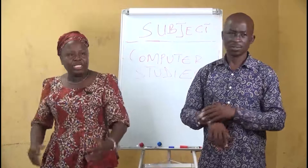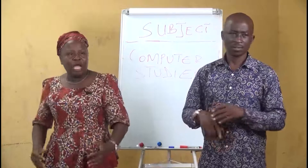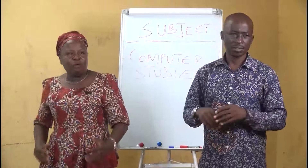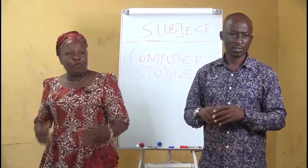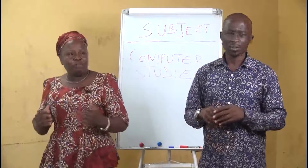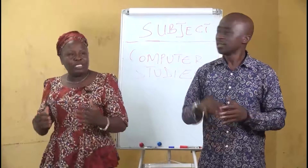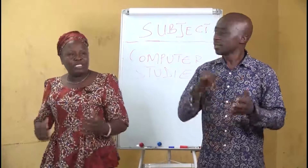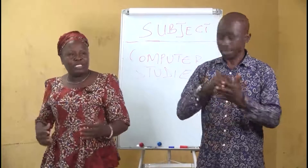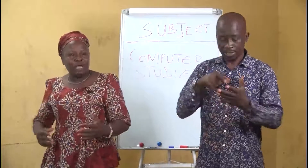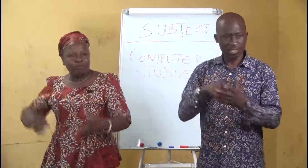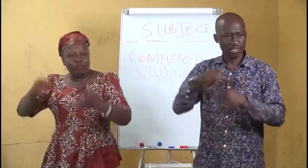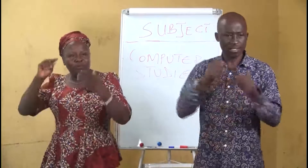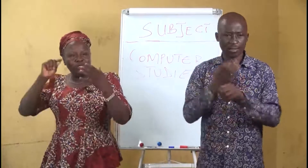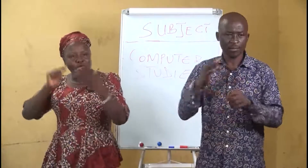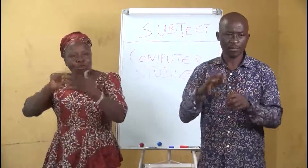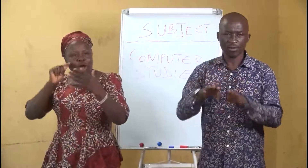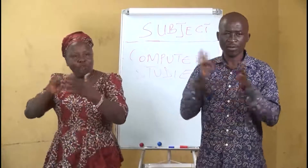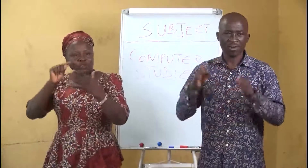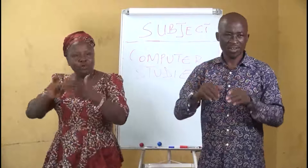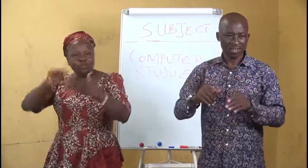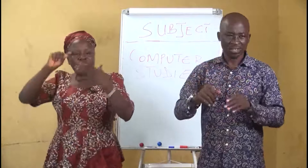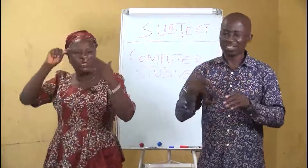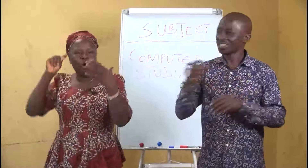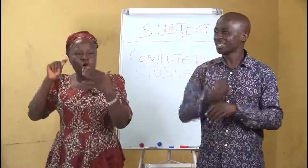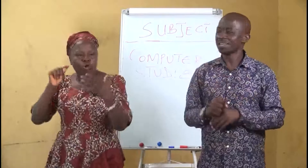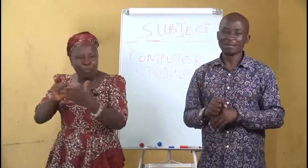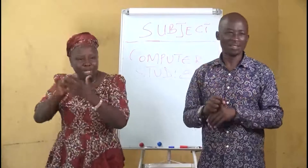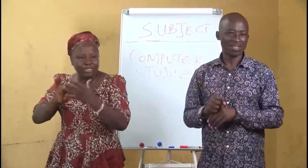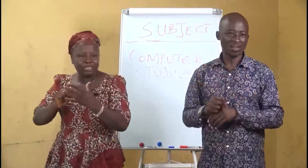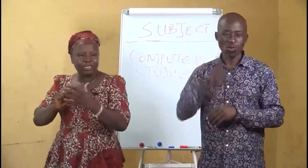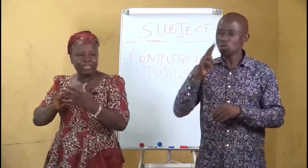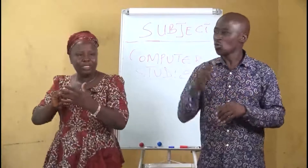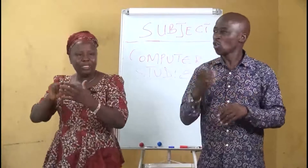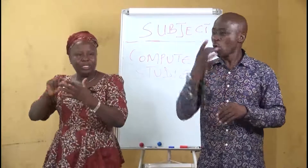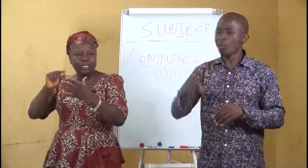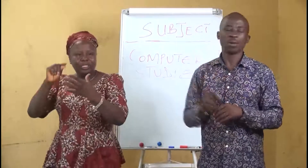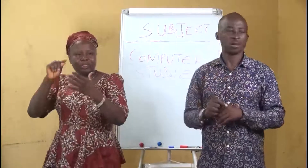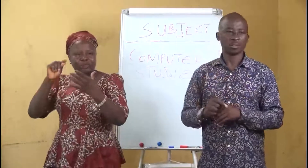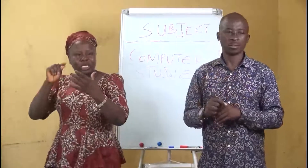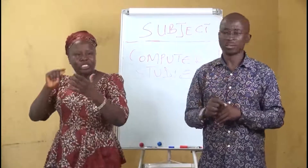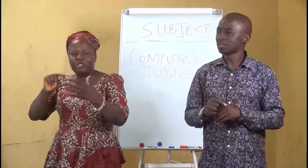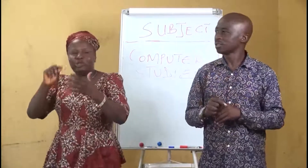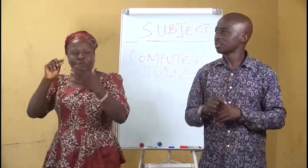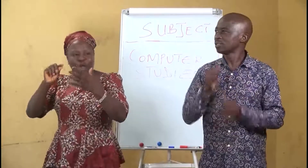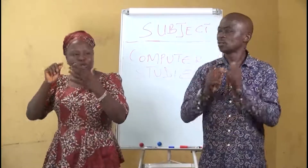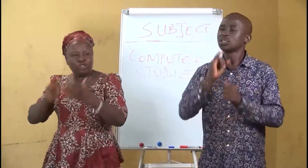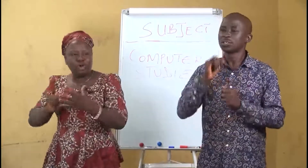In this type of operating system, you have to use command, which